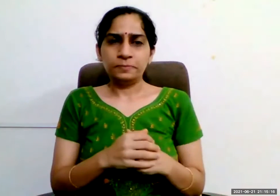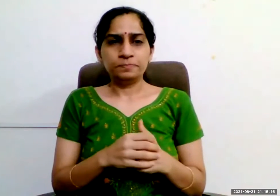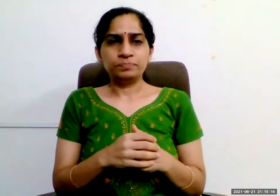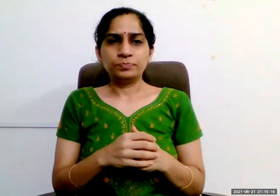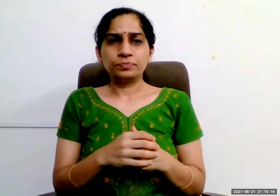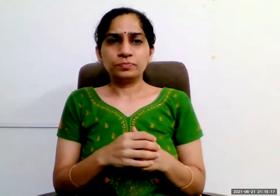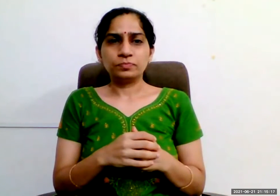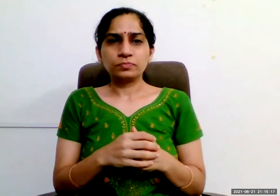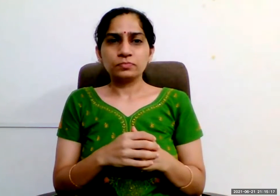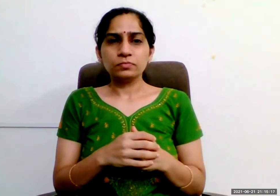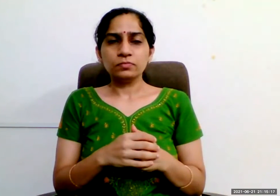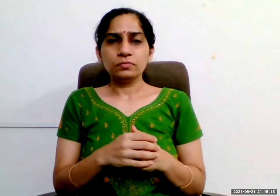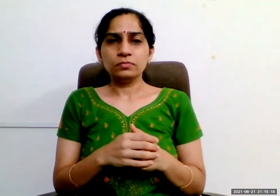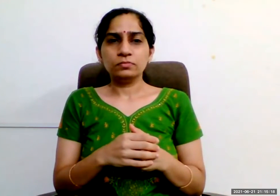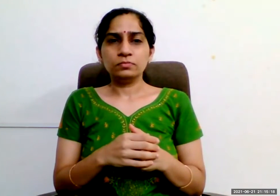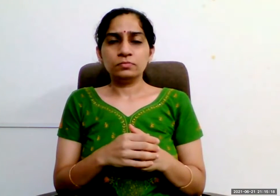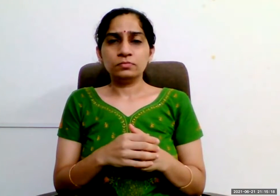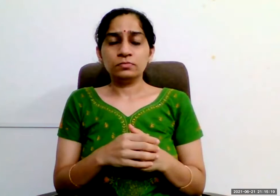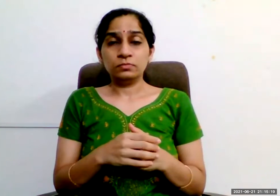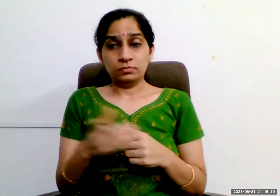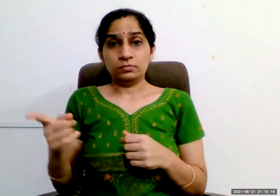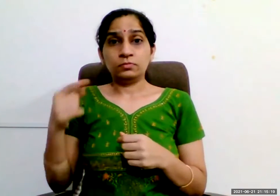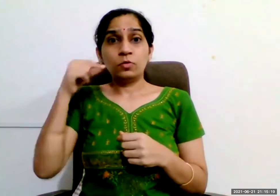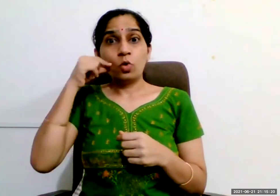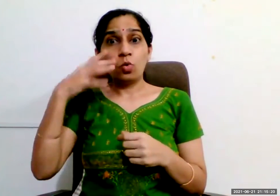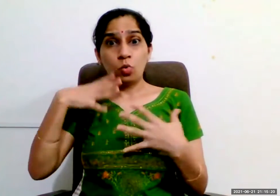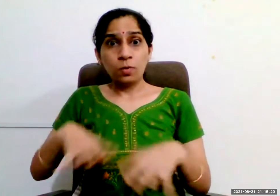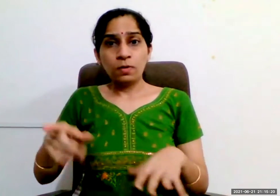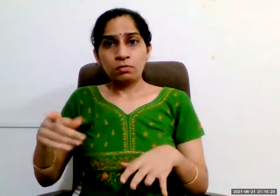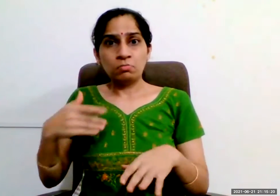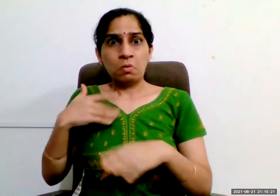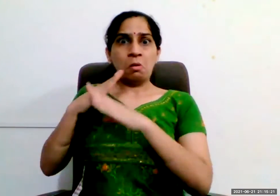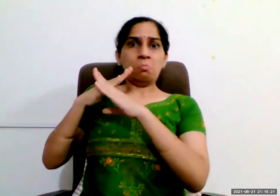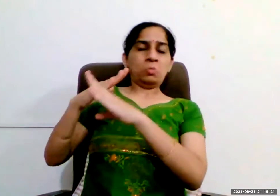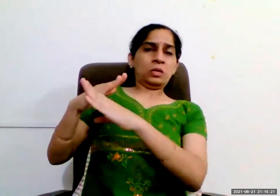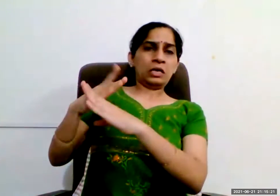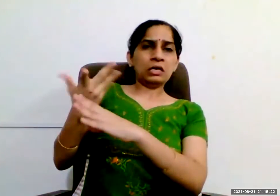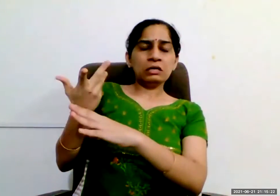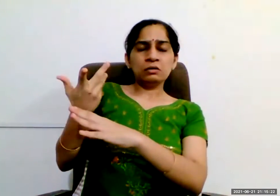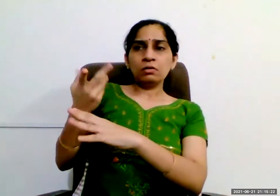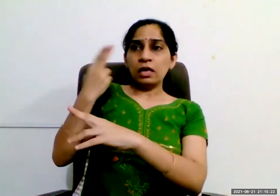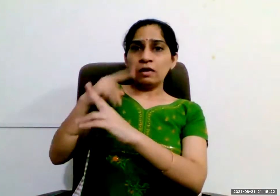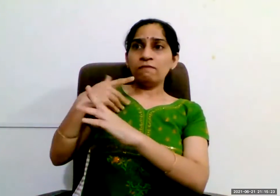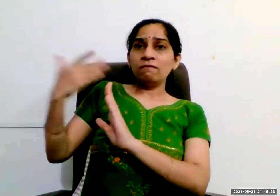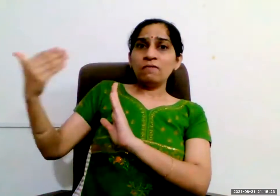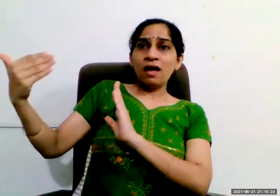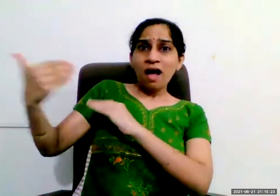Humans defend themselves from the enemies, and even animals are trying to defend themselves,